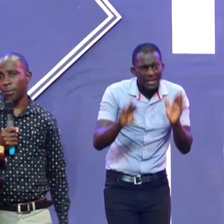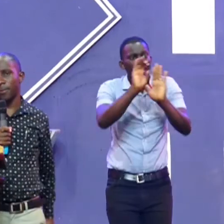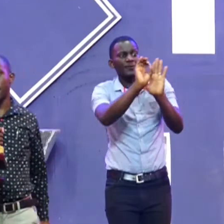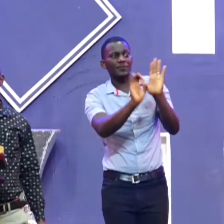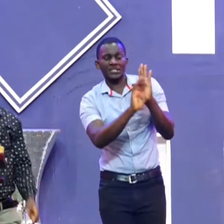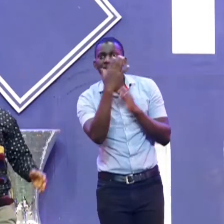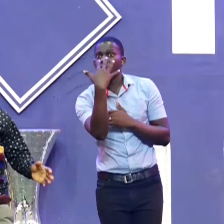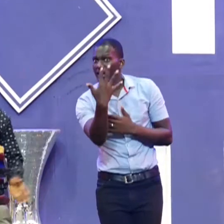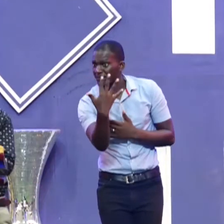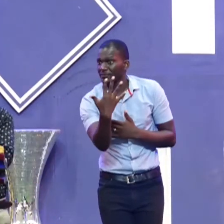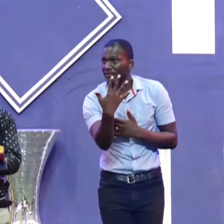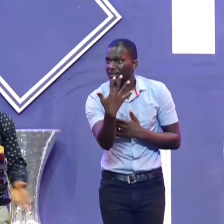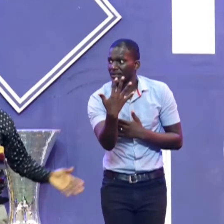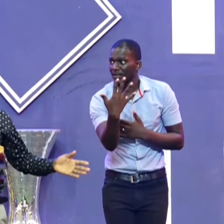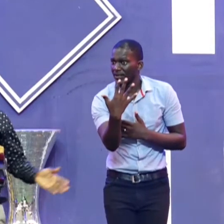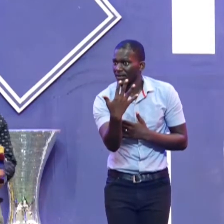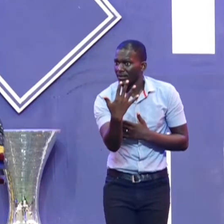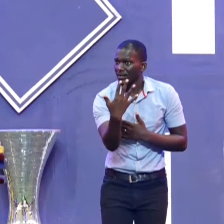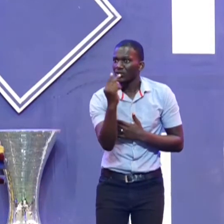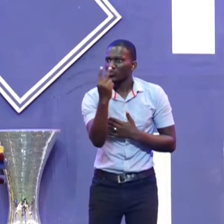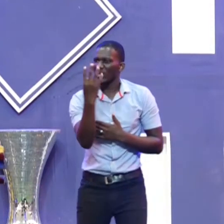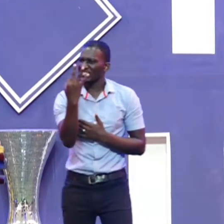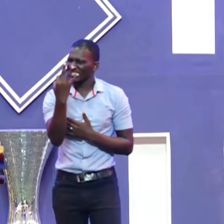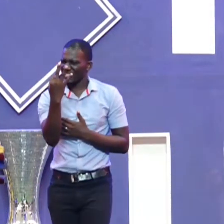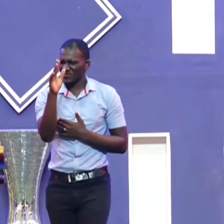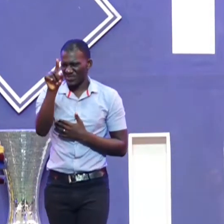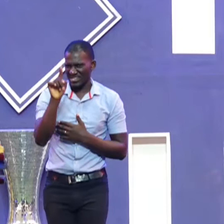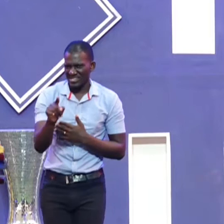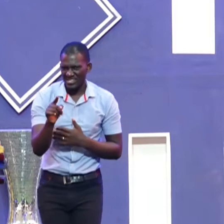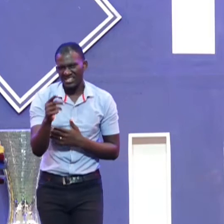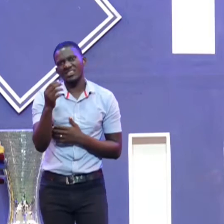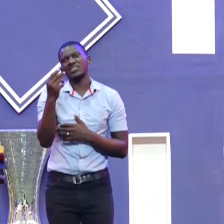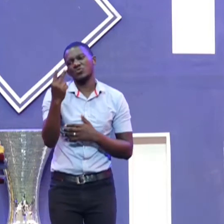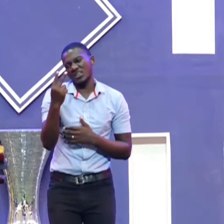5. Ephesians 5. Abiri musatu abiri munyabiri mutano kukawasi.